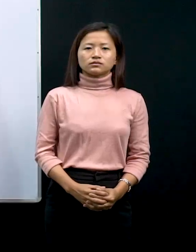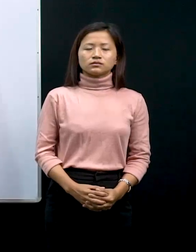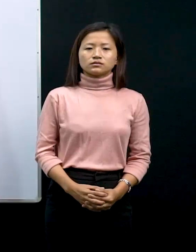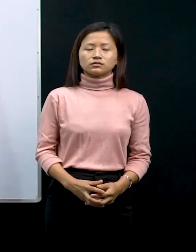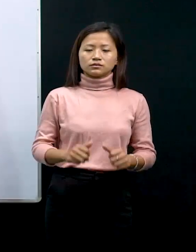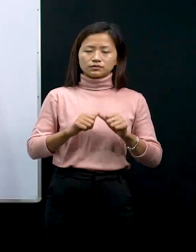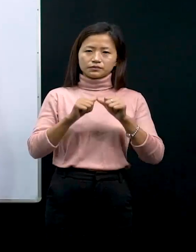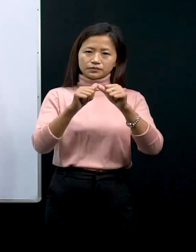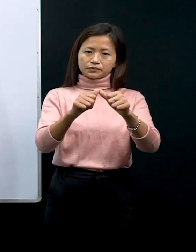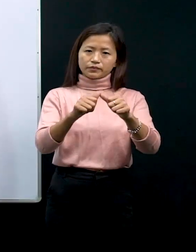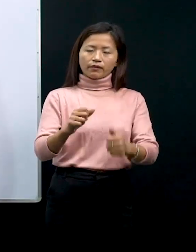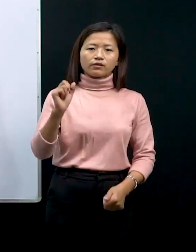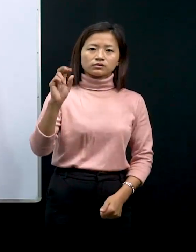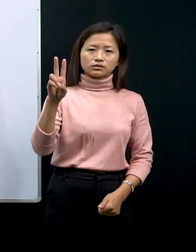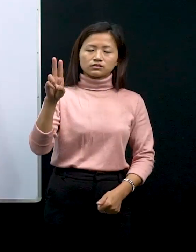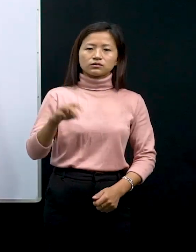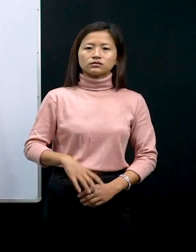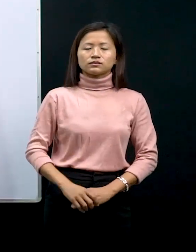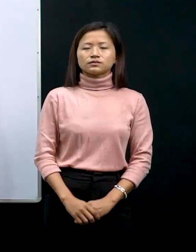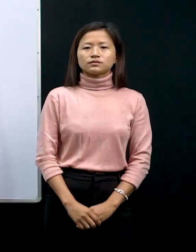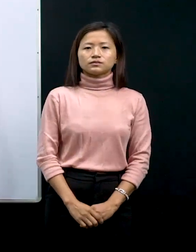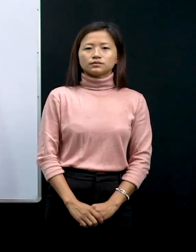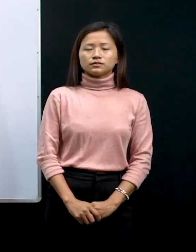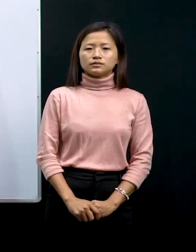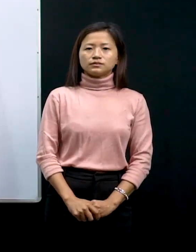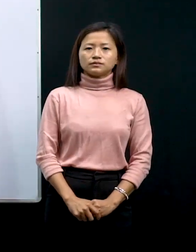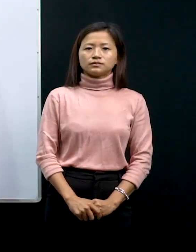your answer is 2, right? Yes or no?